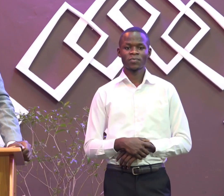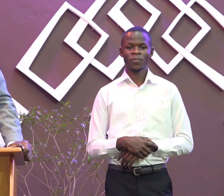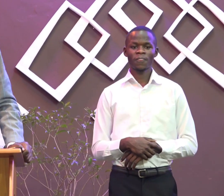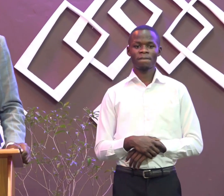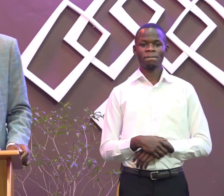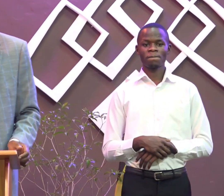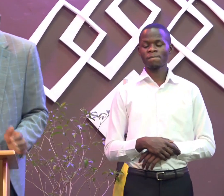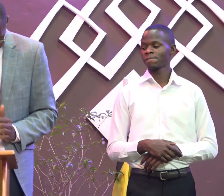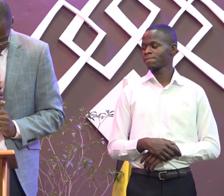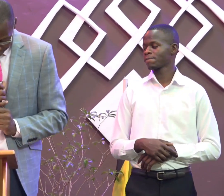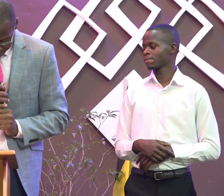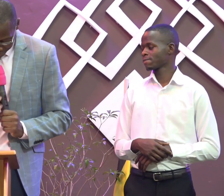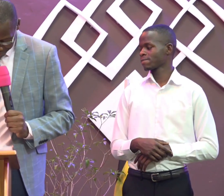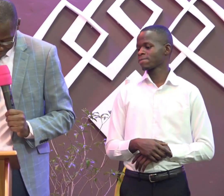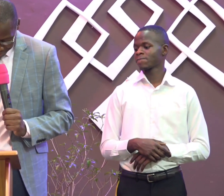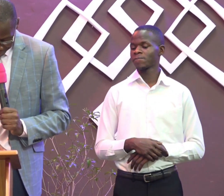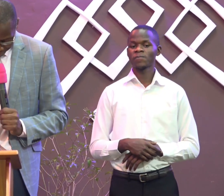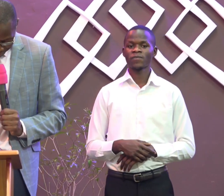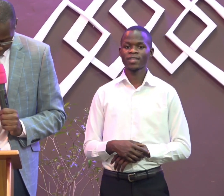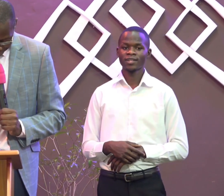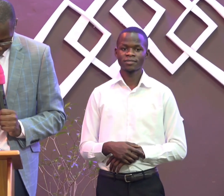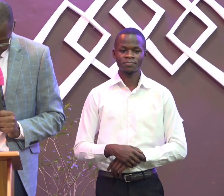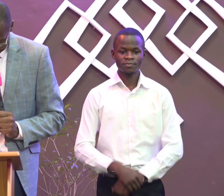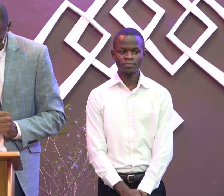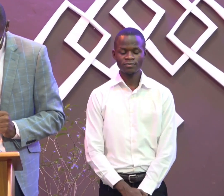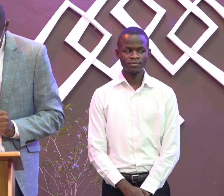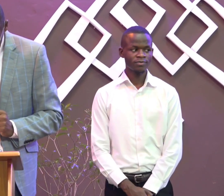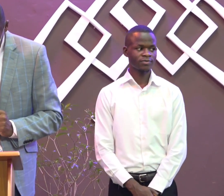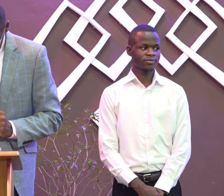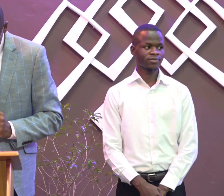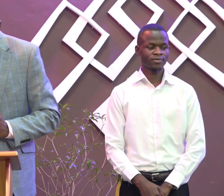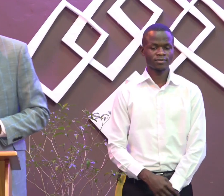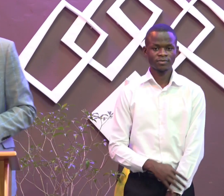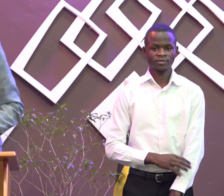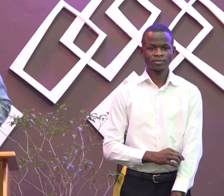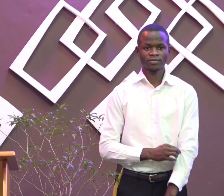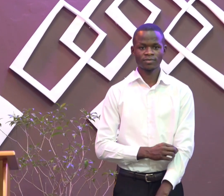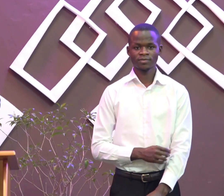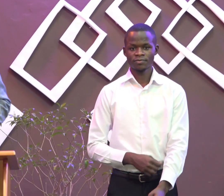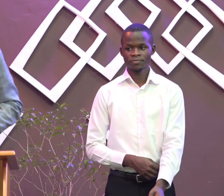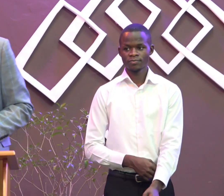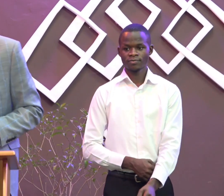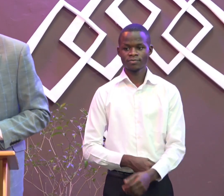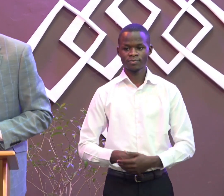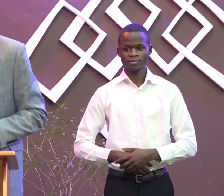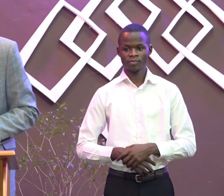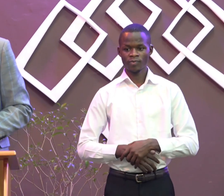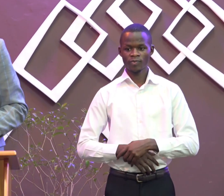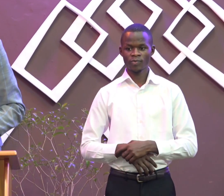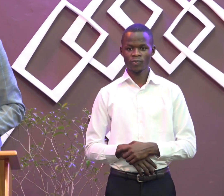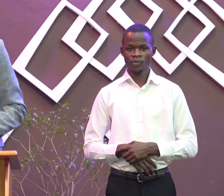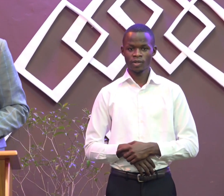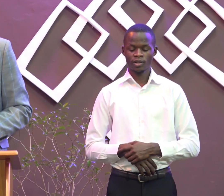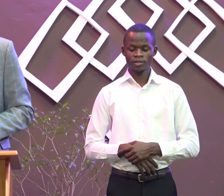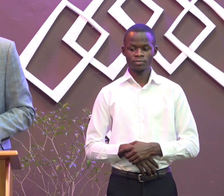not eat food in the house. I always come back, whether they are annoyed or in good mood, I first eat my food. And even in this generation, if you